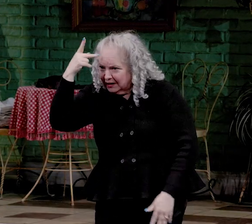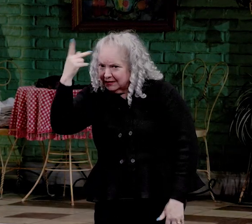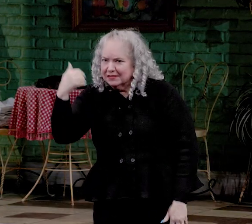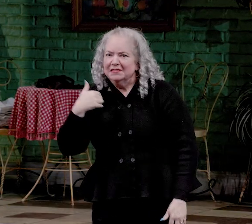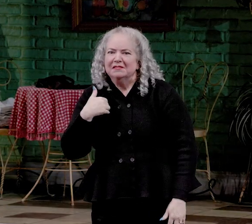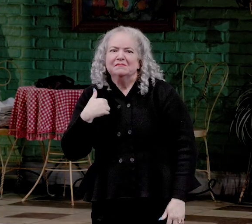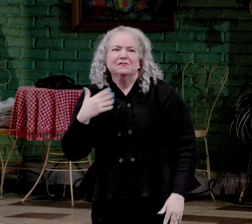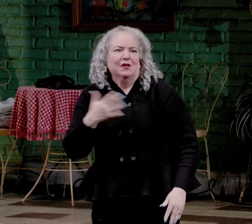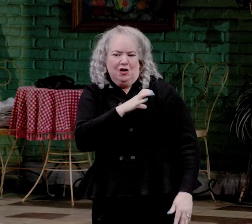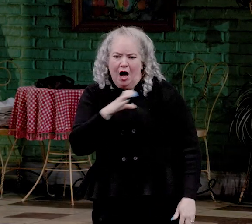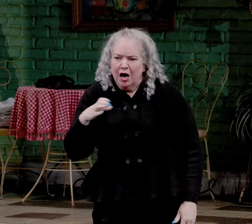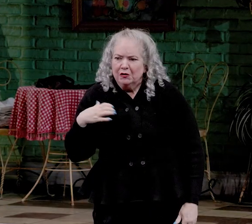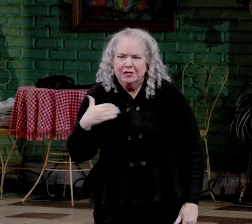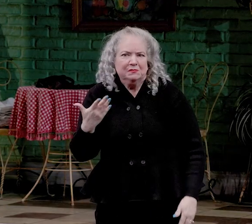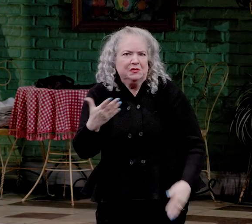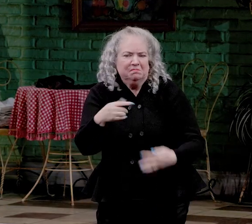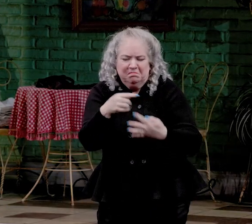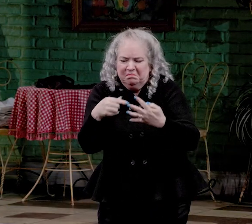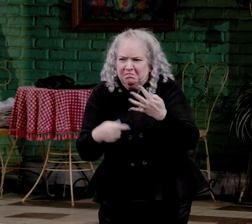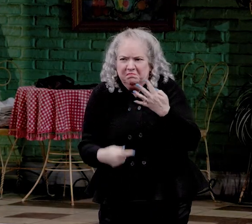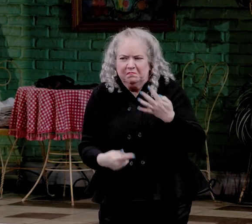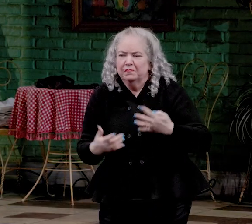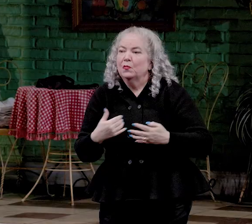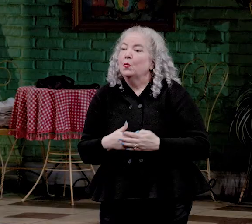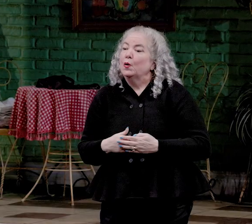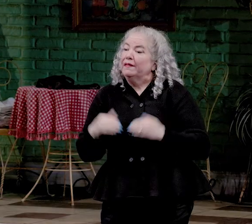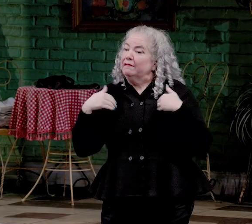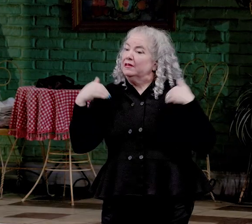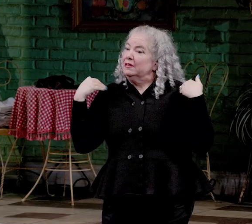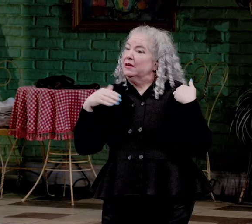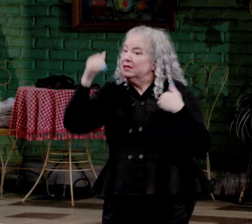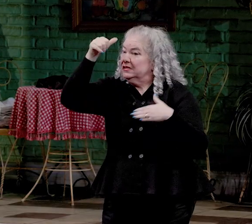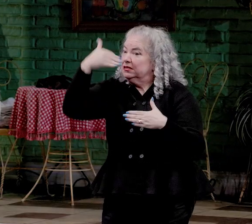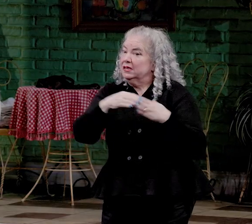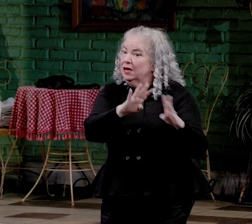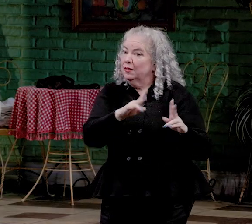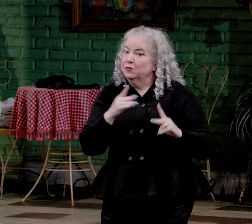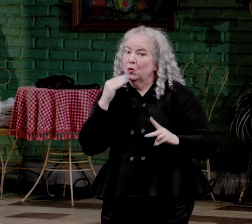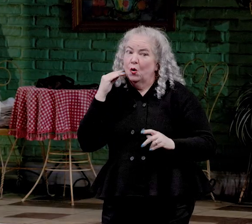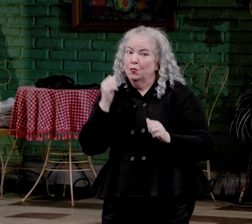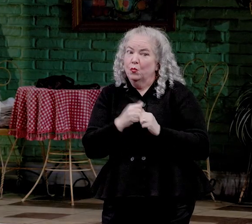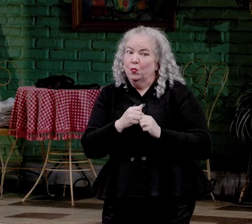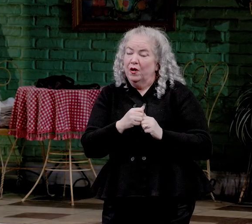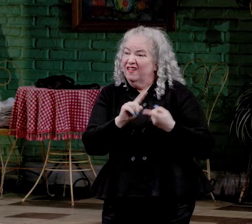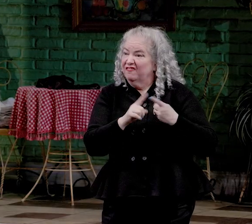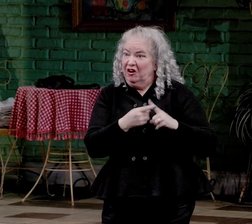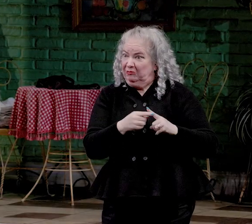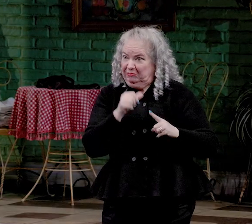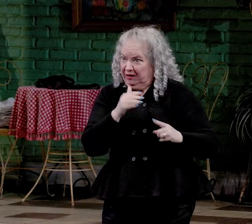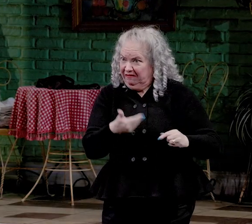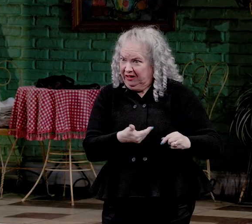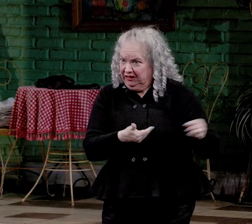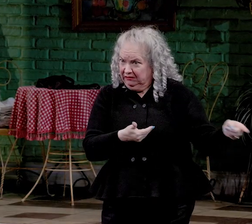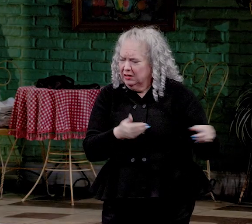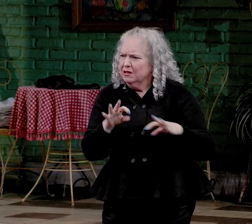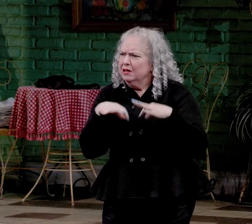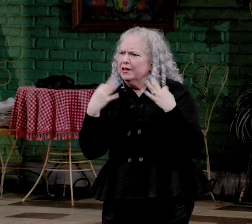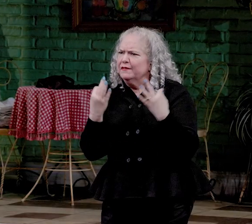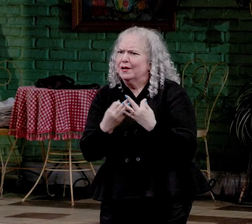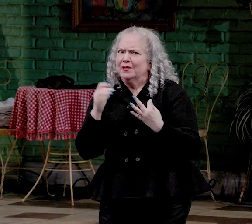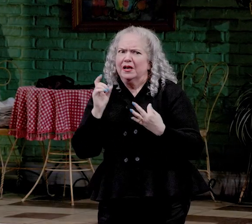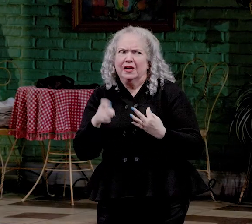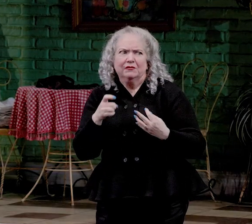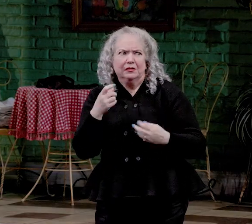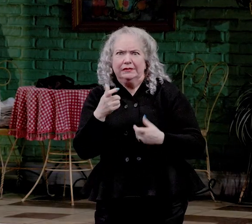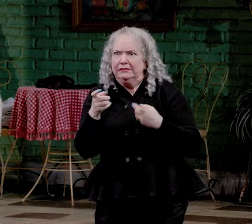and congressmen. When the youngest son, Nazareth, returns home with an uninvited friend in tow, the family is forced to reckon